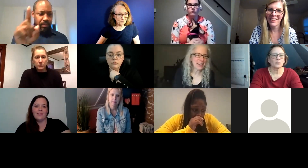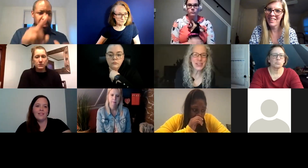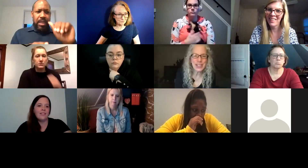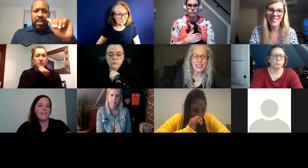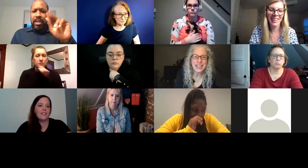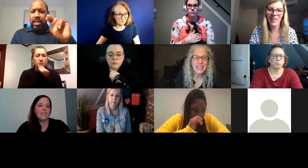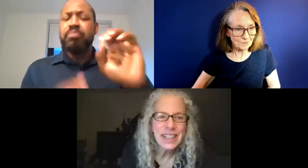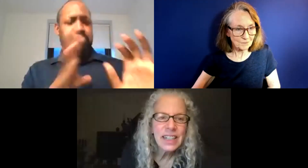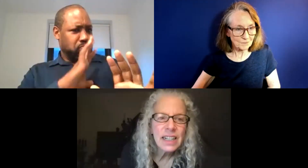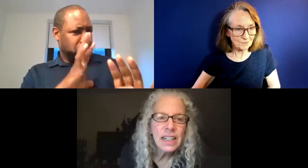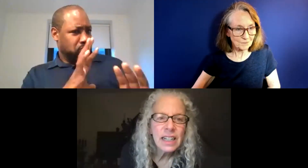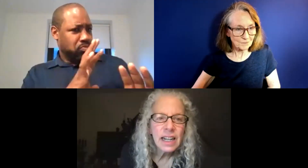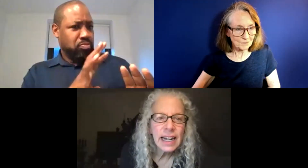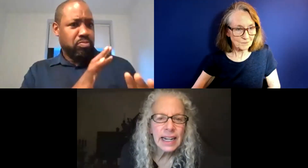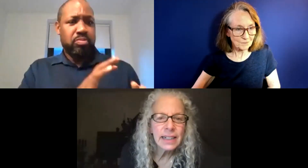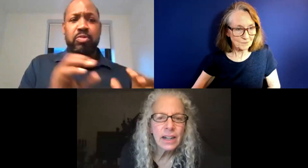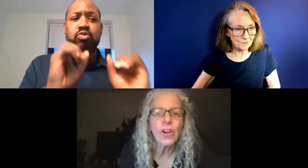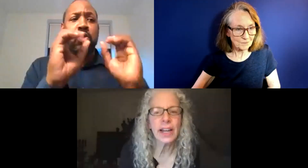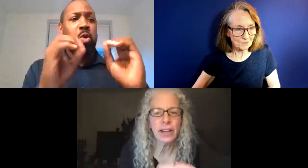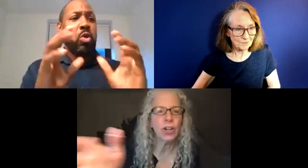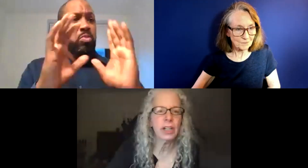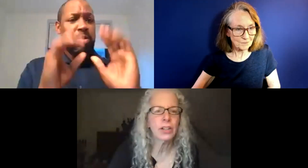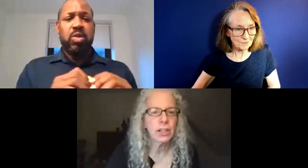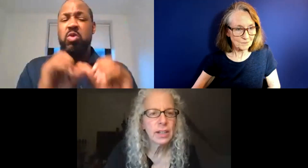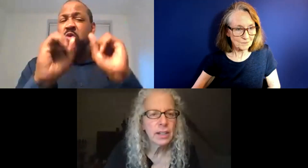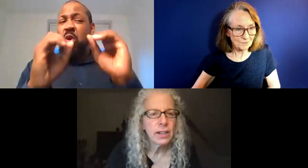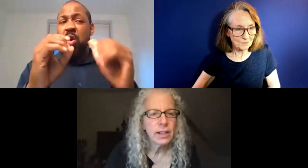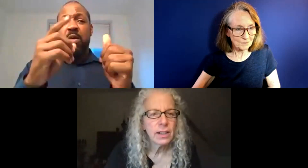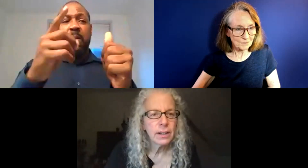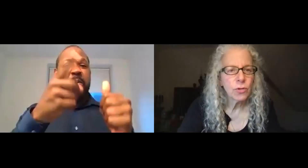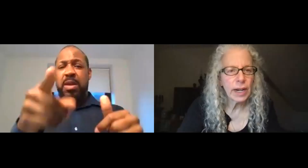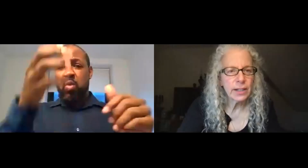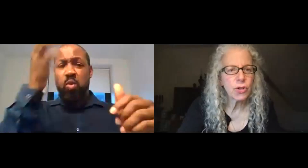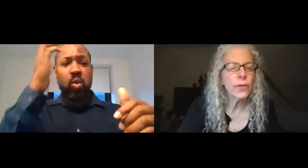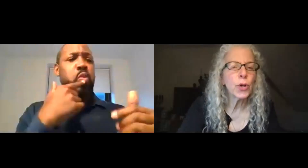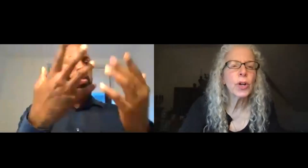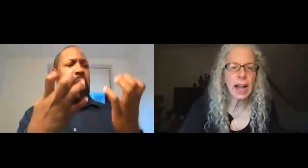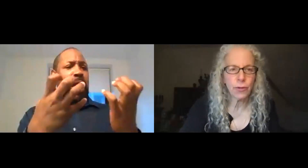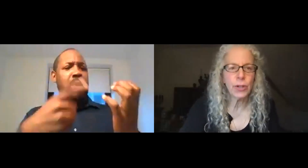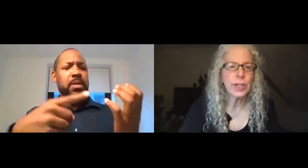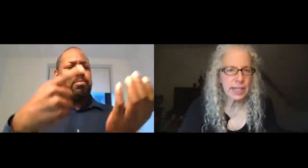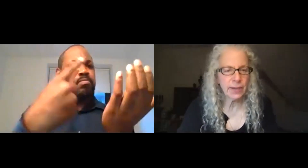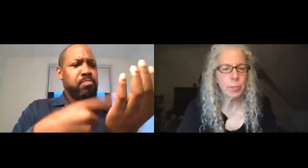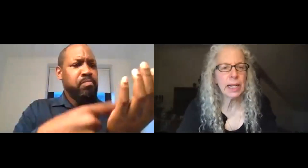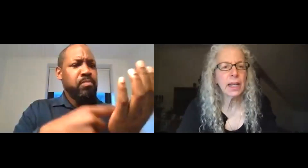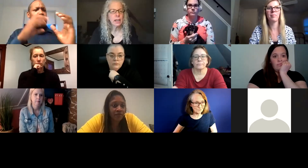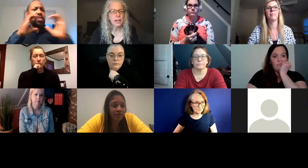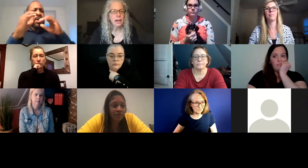Very good. And Anne, okay, good. Great. So if you're in gallery, you can see everybody.